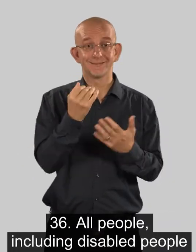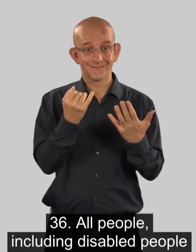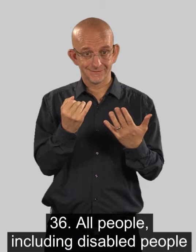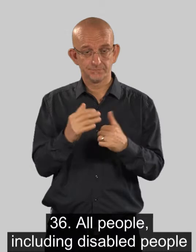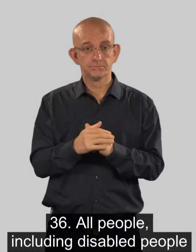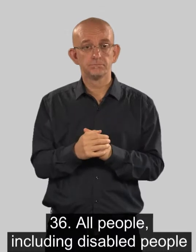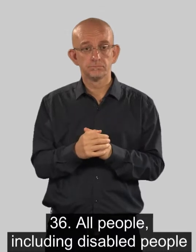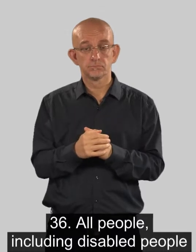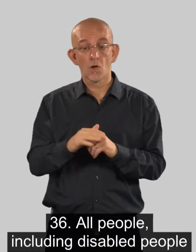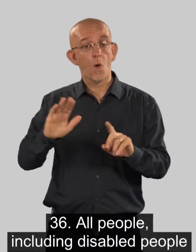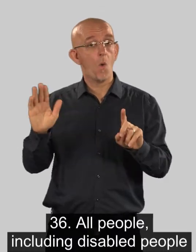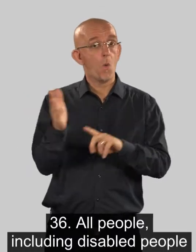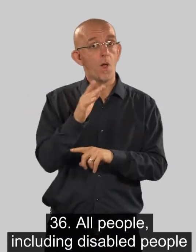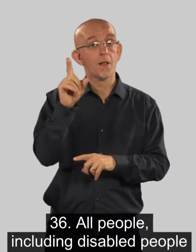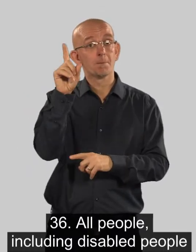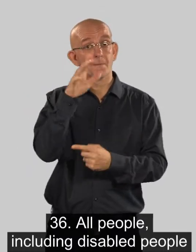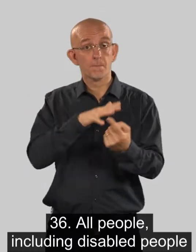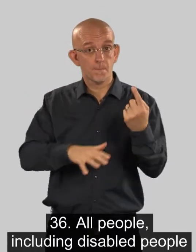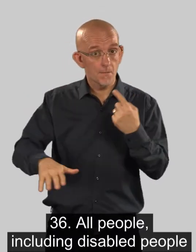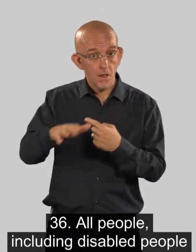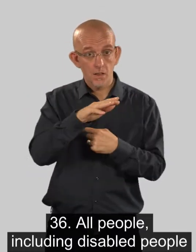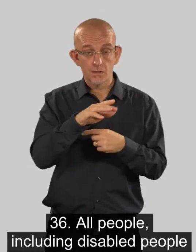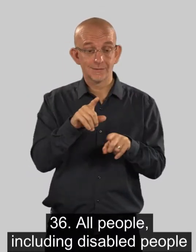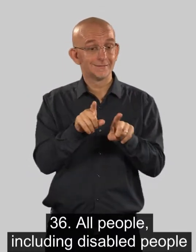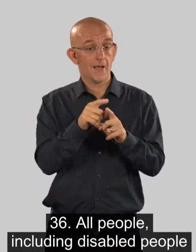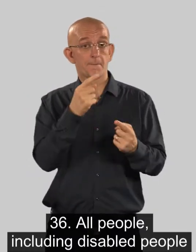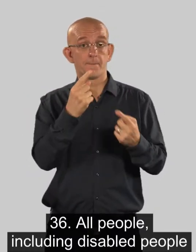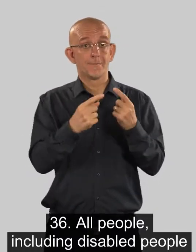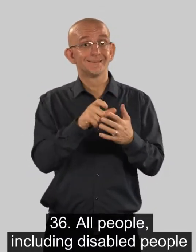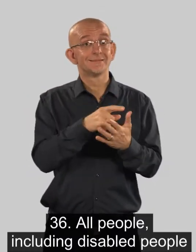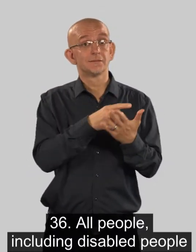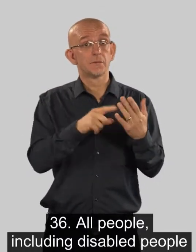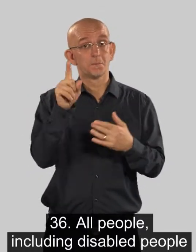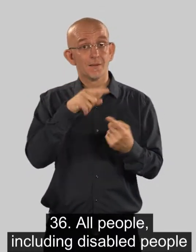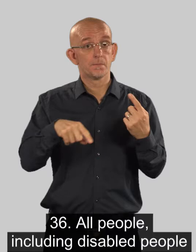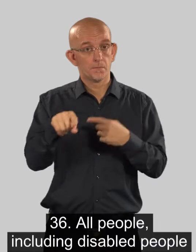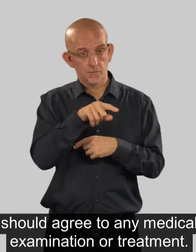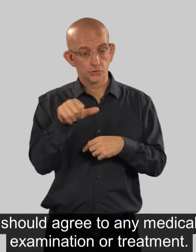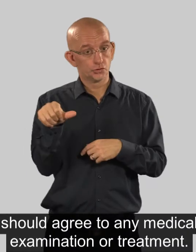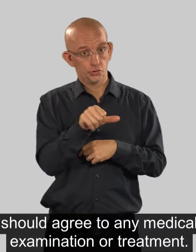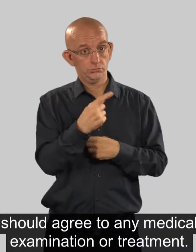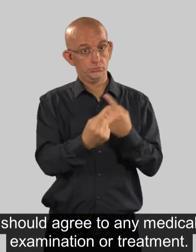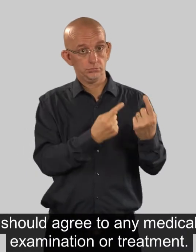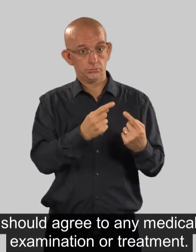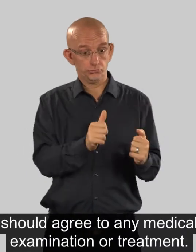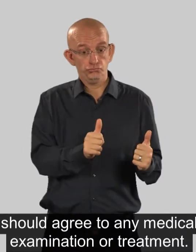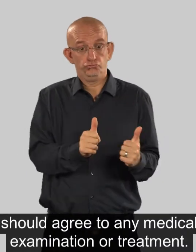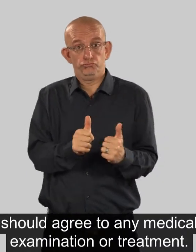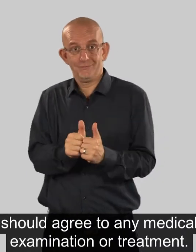(36) All people, including disabled people, should agree to any medical examination or